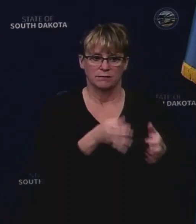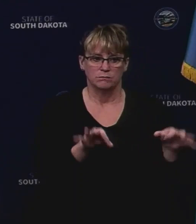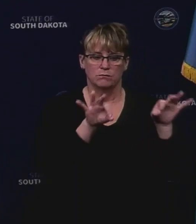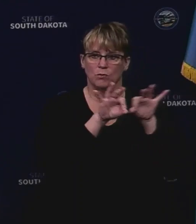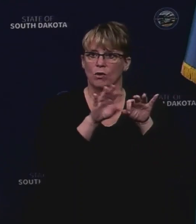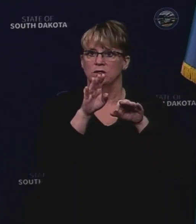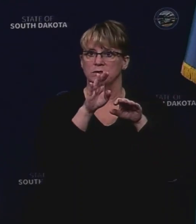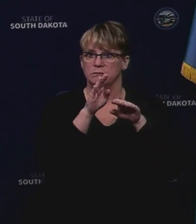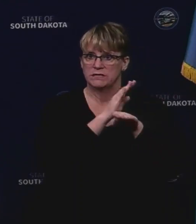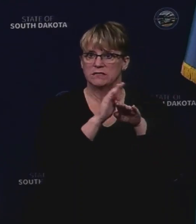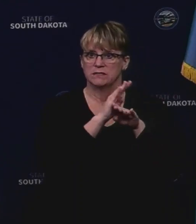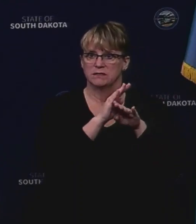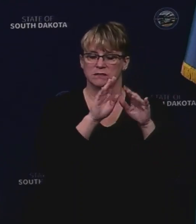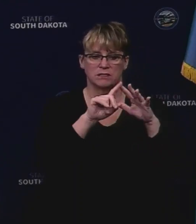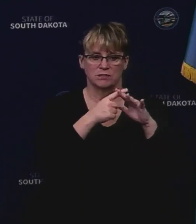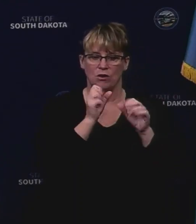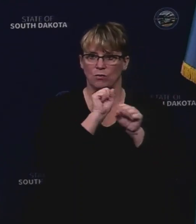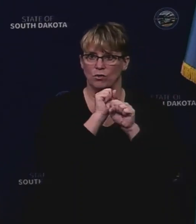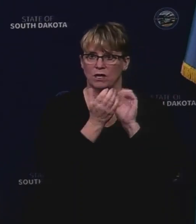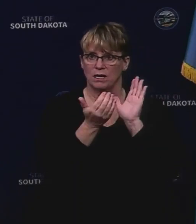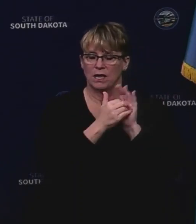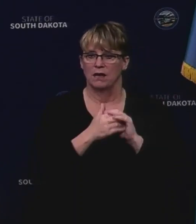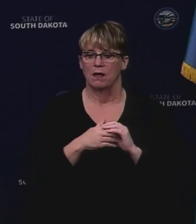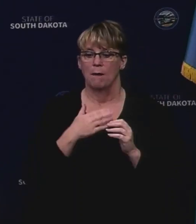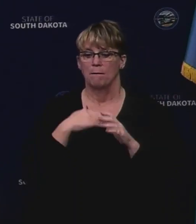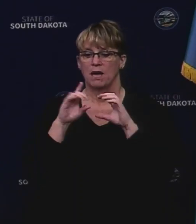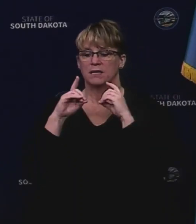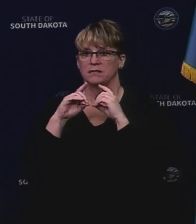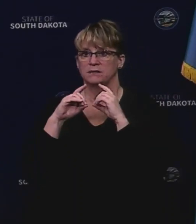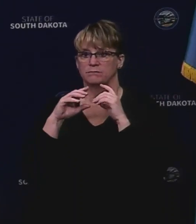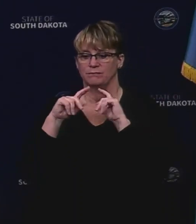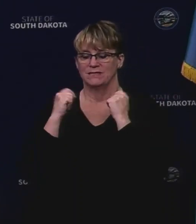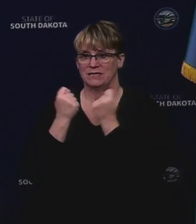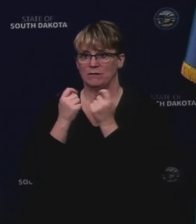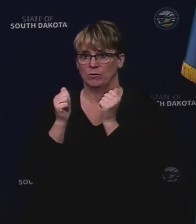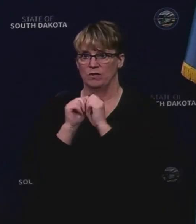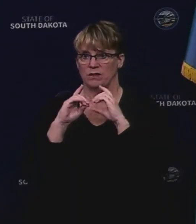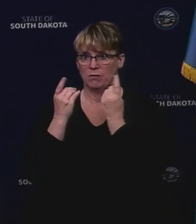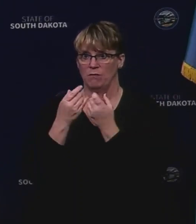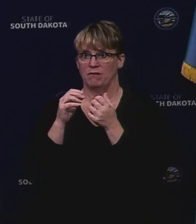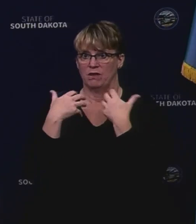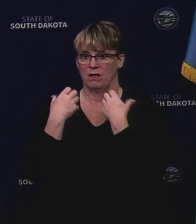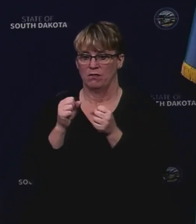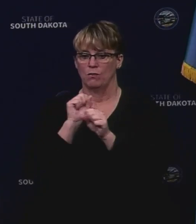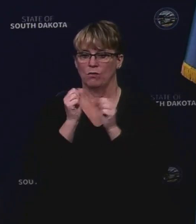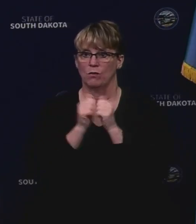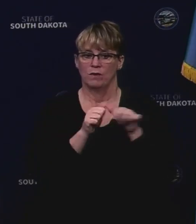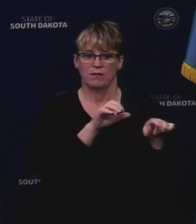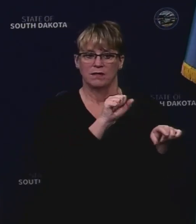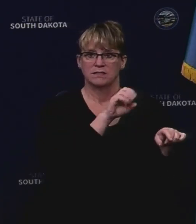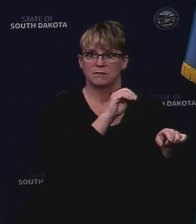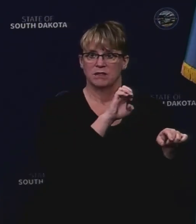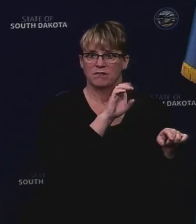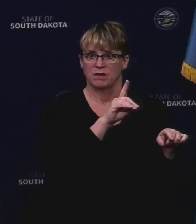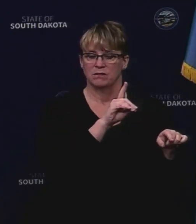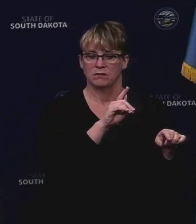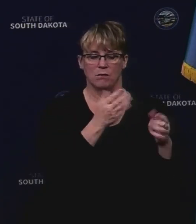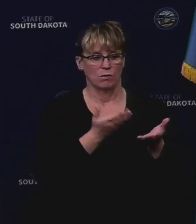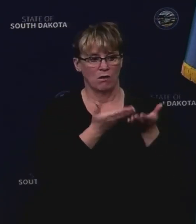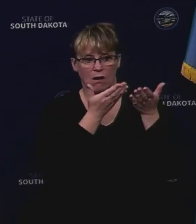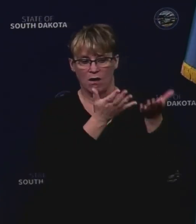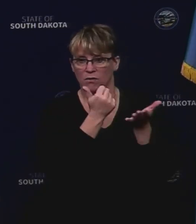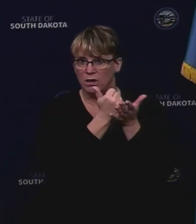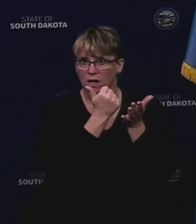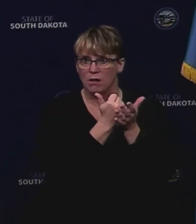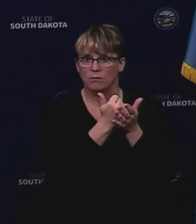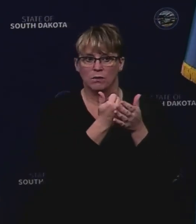online as soon as possible. My team at the Department of Health is going to continue to work with Smithfield and offer any assistance that we can to